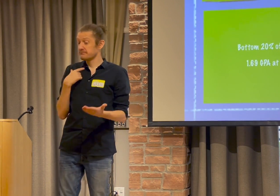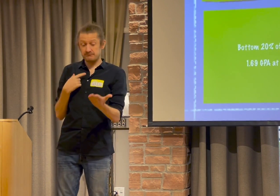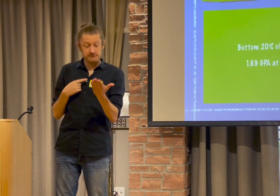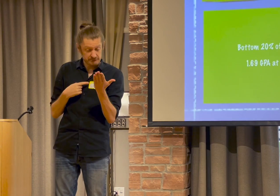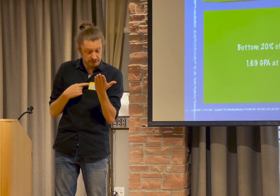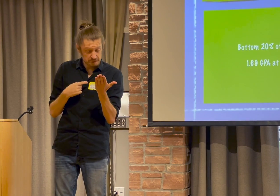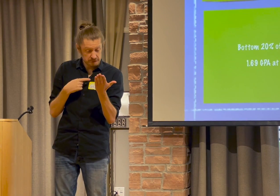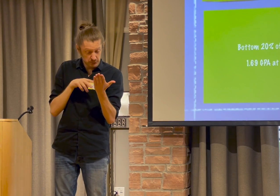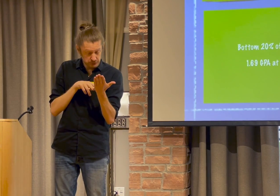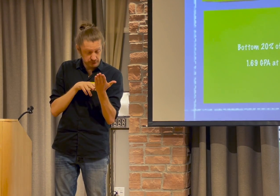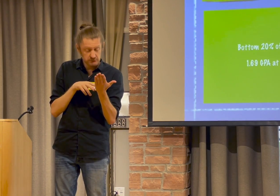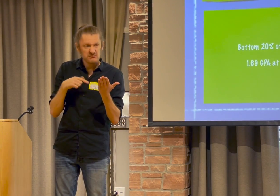letter.